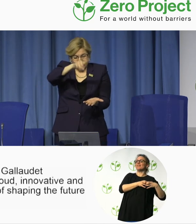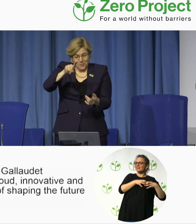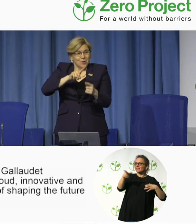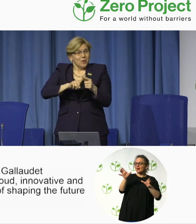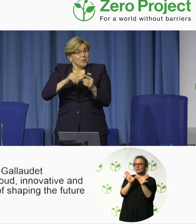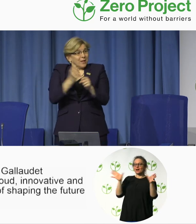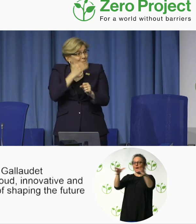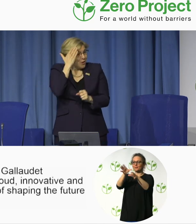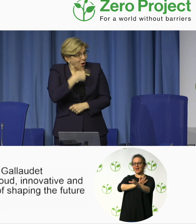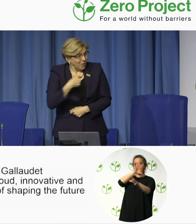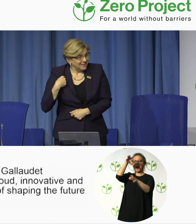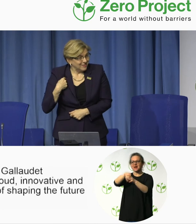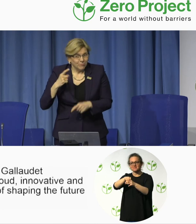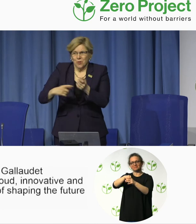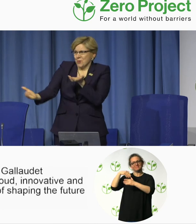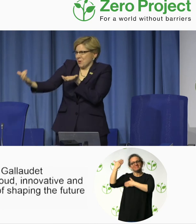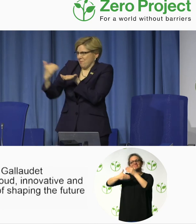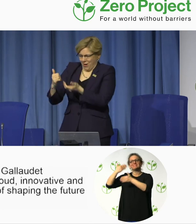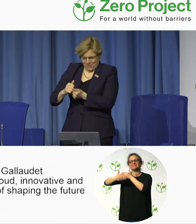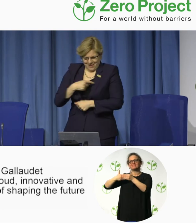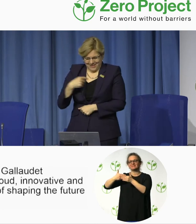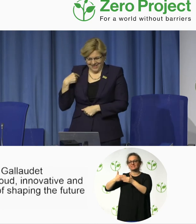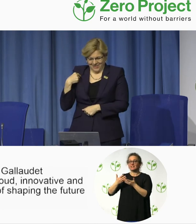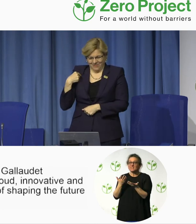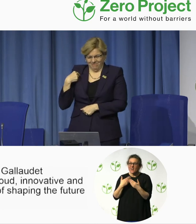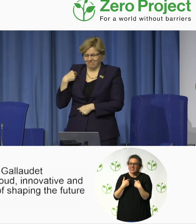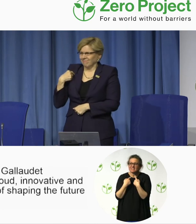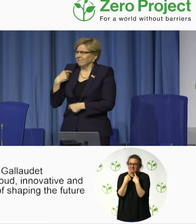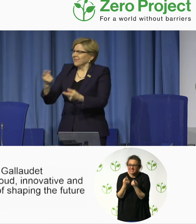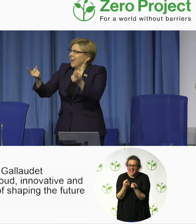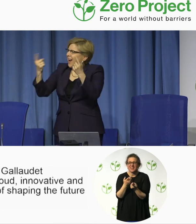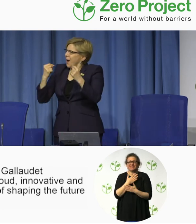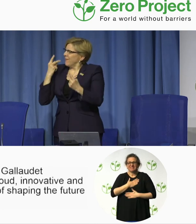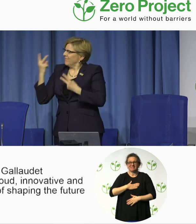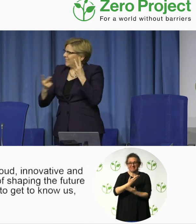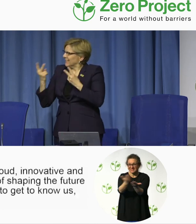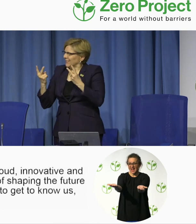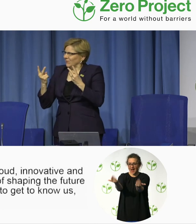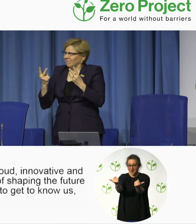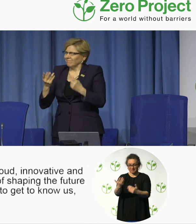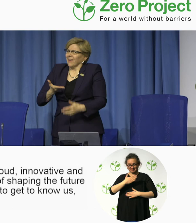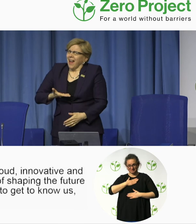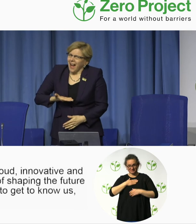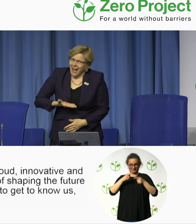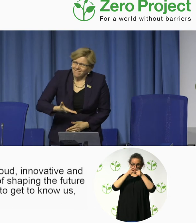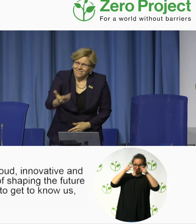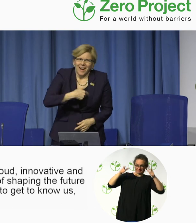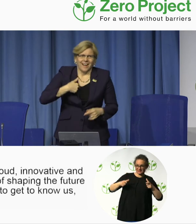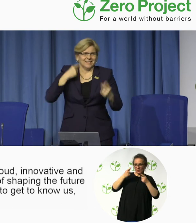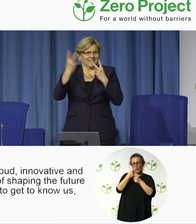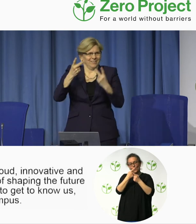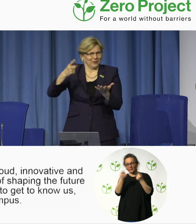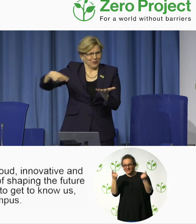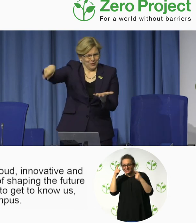And we at Gallaudet University invite you to get to know us, to partner with us, and to come and visit our